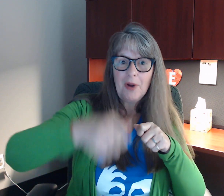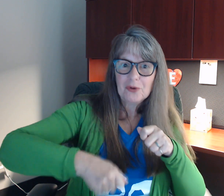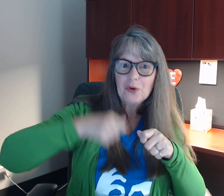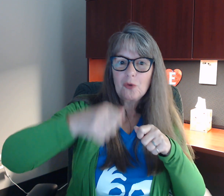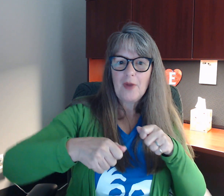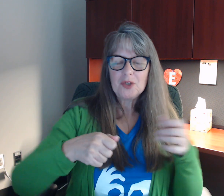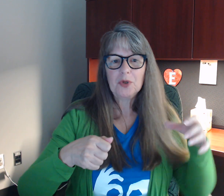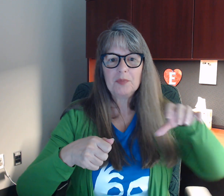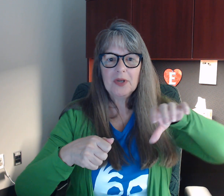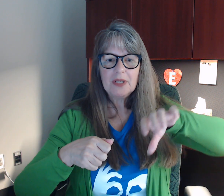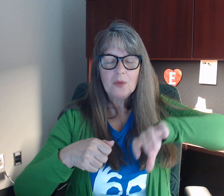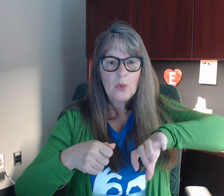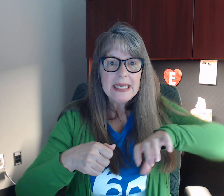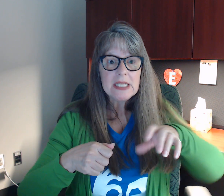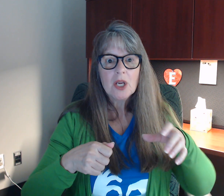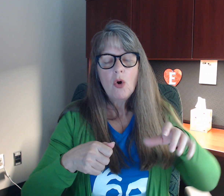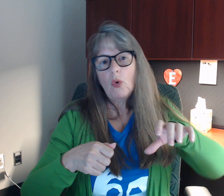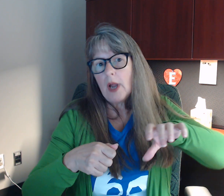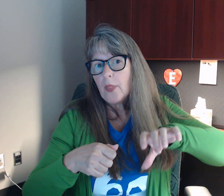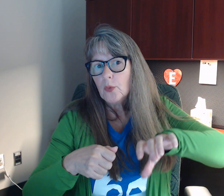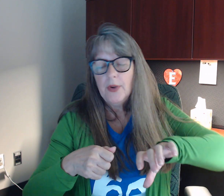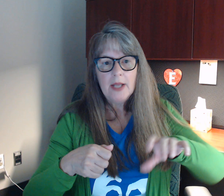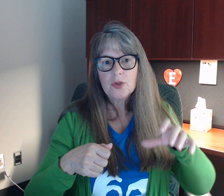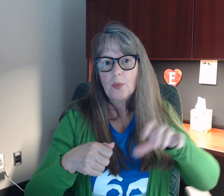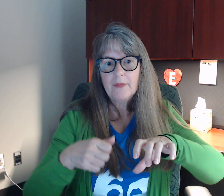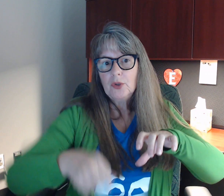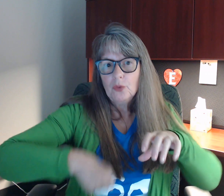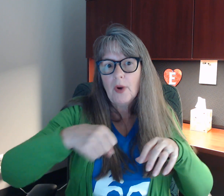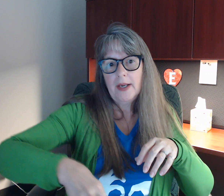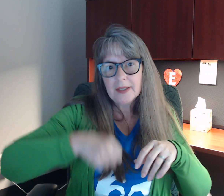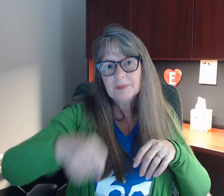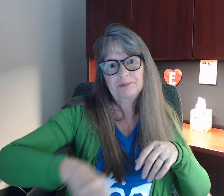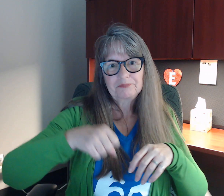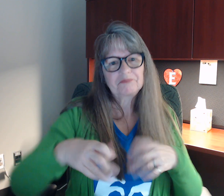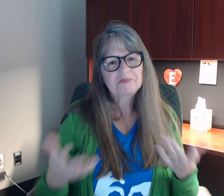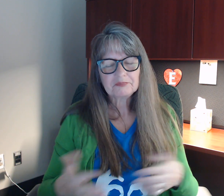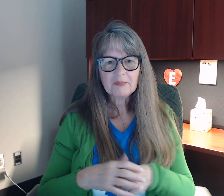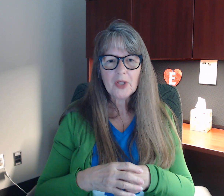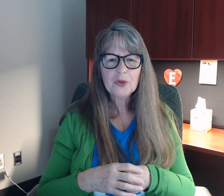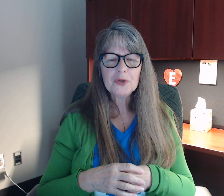You know the old fashioned where you put in the wheat or other nuts or whatever and you grind it? You can do that